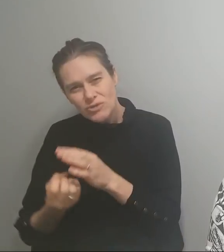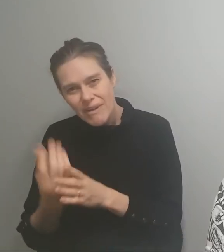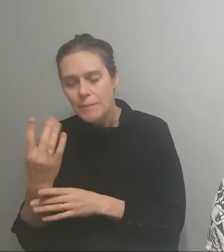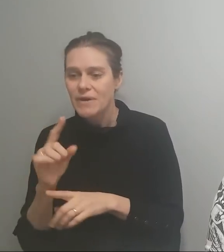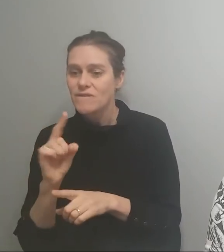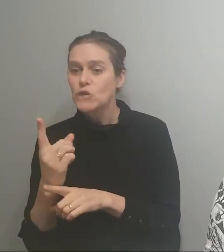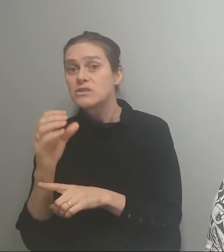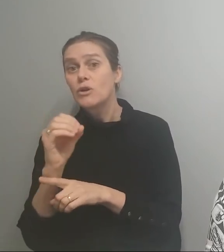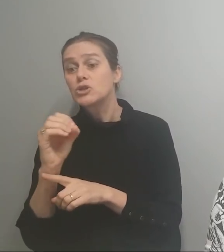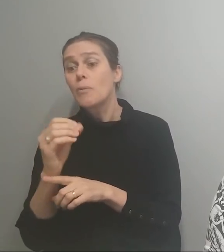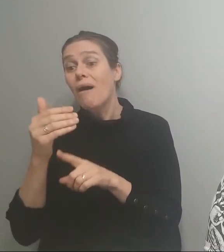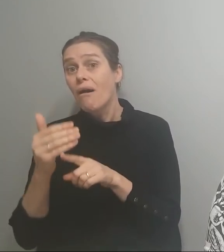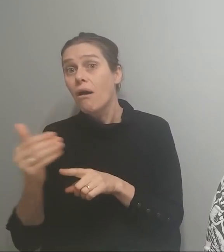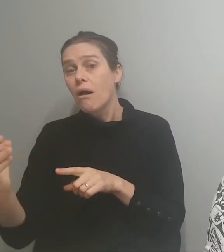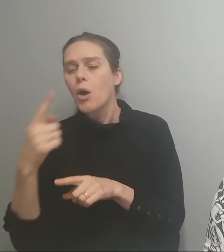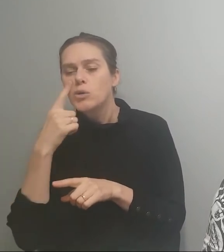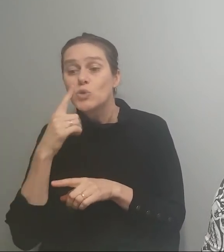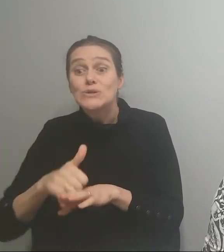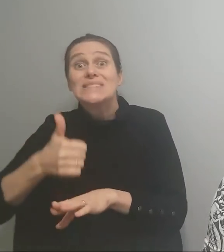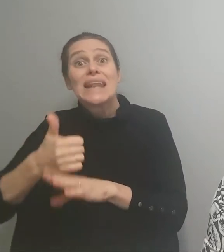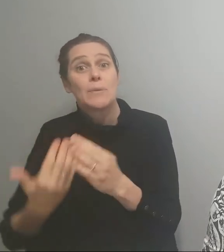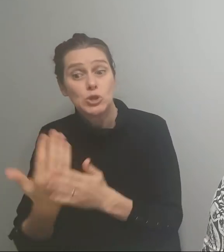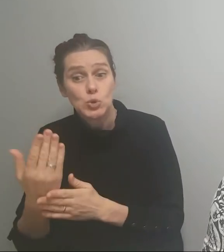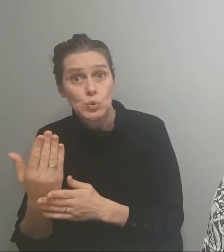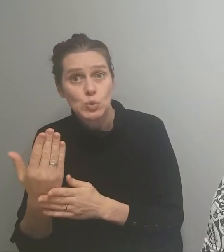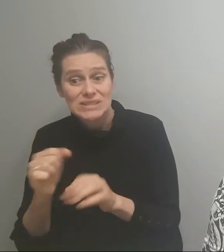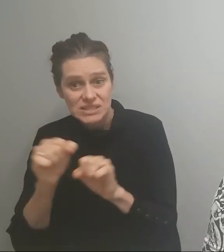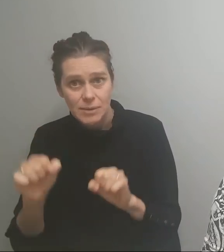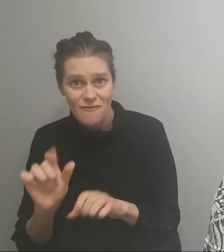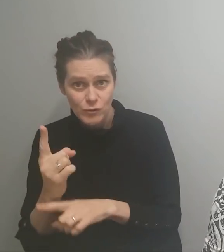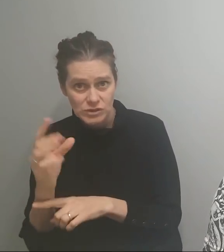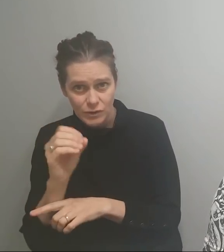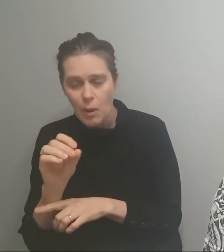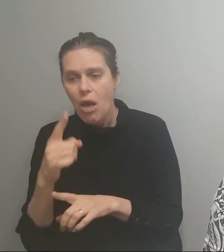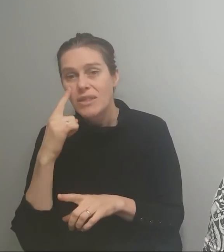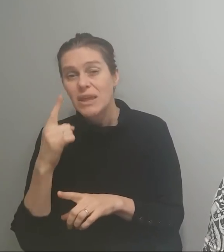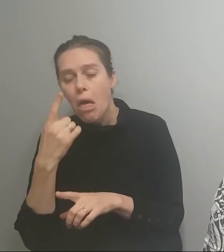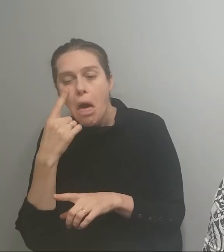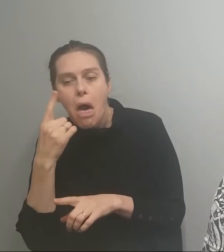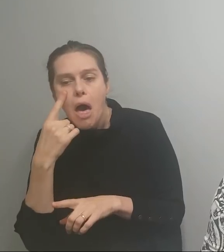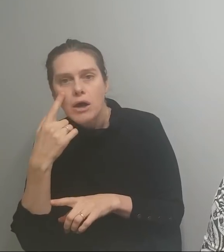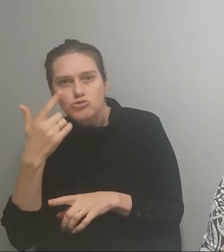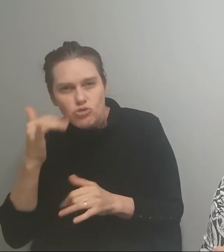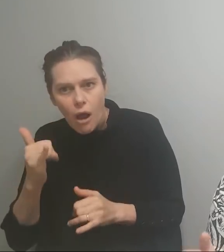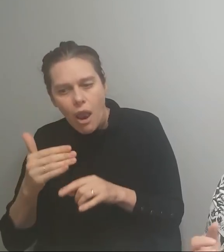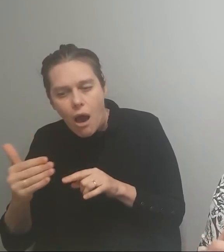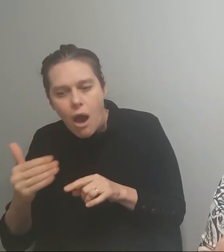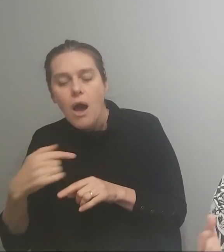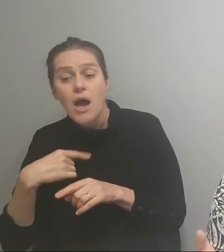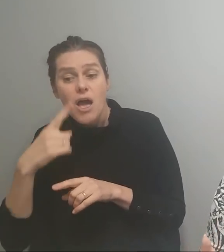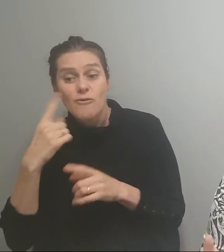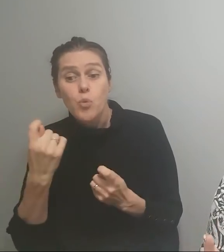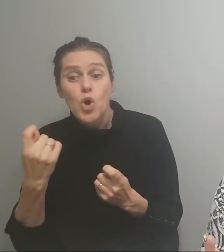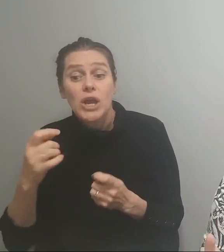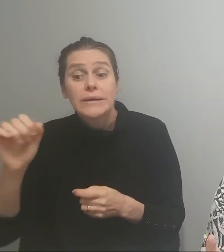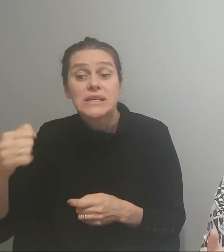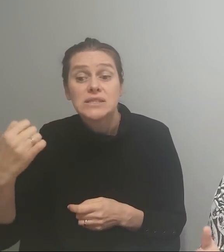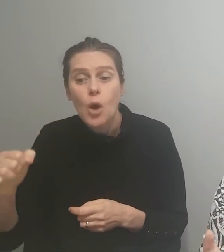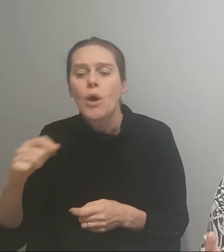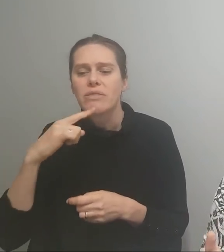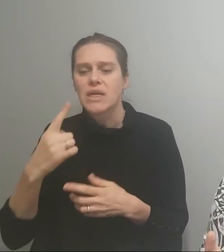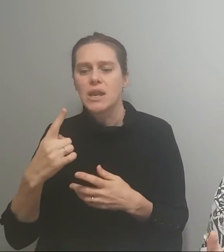October. We're going to try that and we're going to learn things that are working or not working as intended, and then we will take that